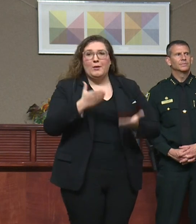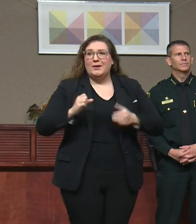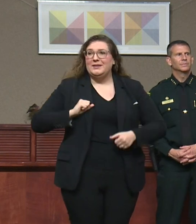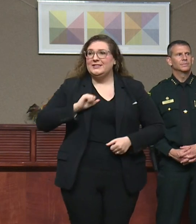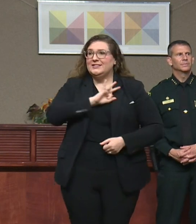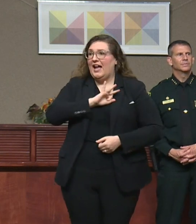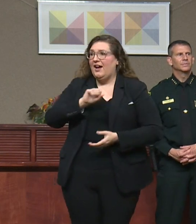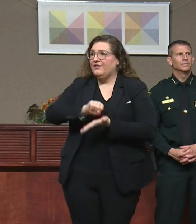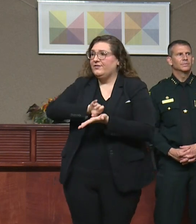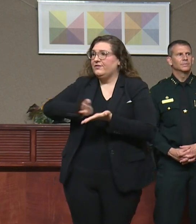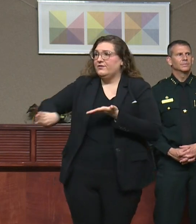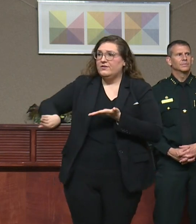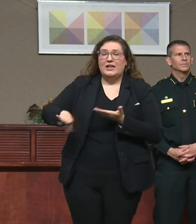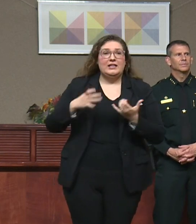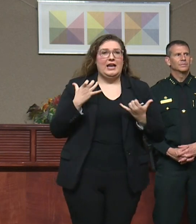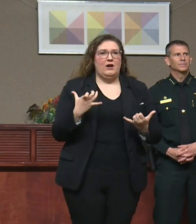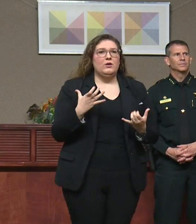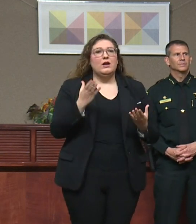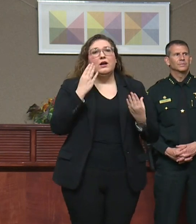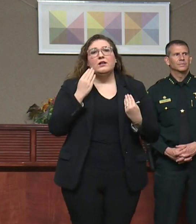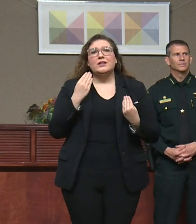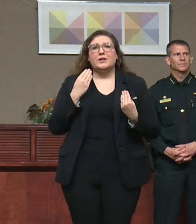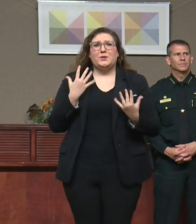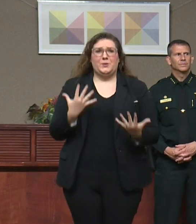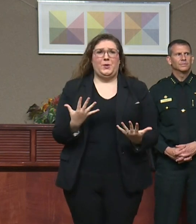point, we're still very early.